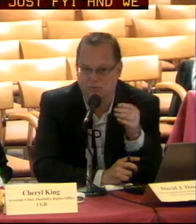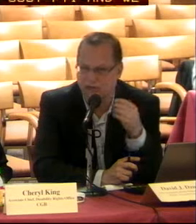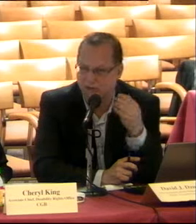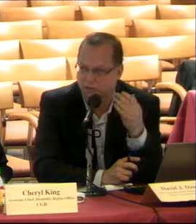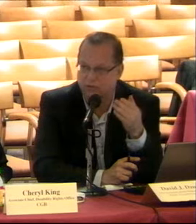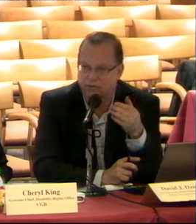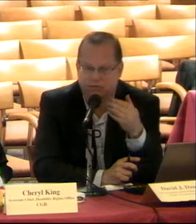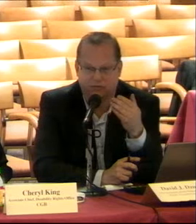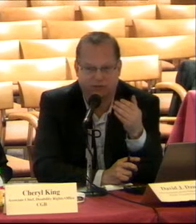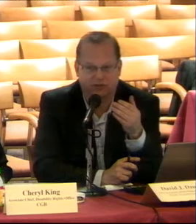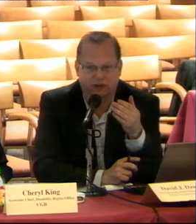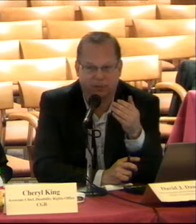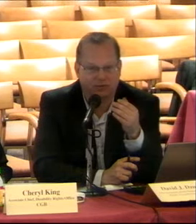kind of going through the first steps.